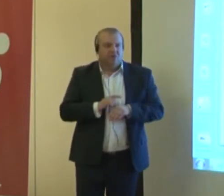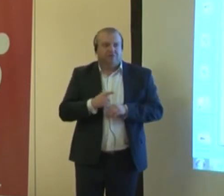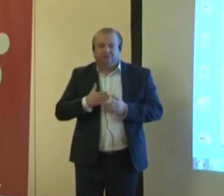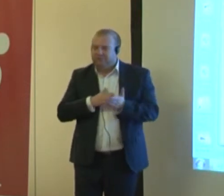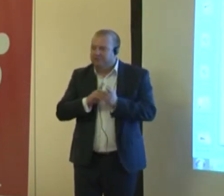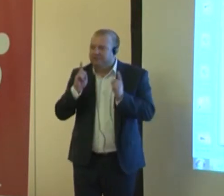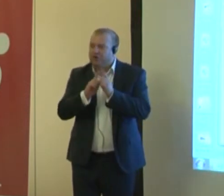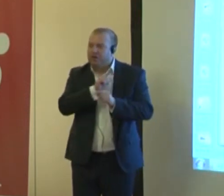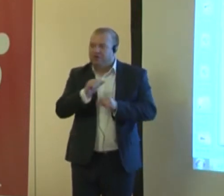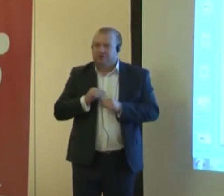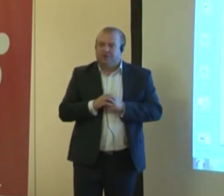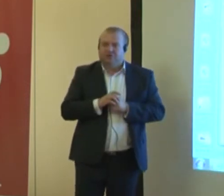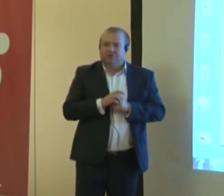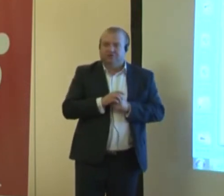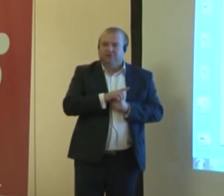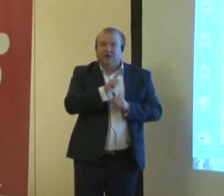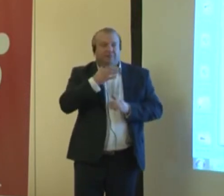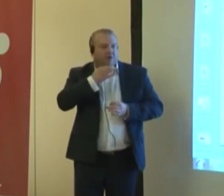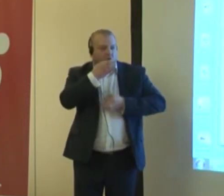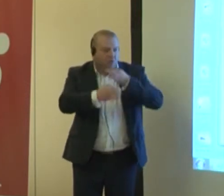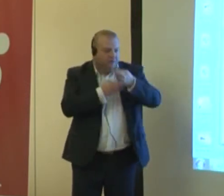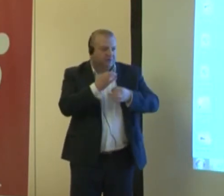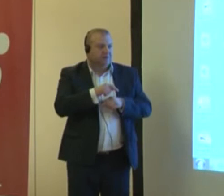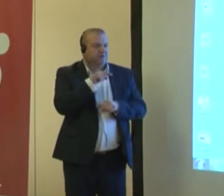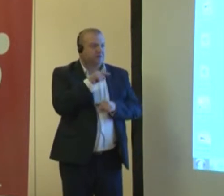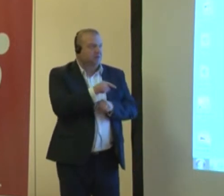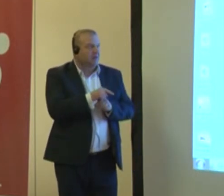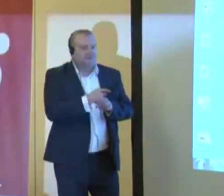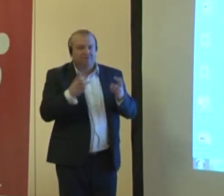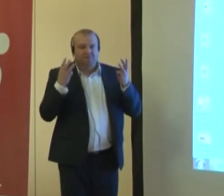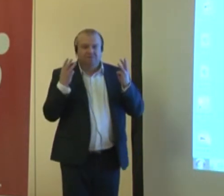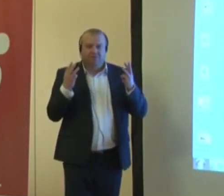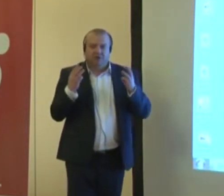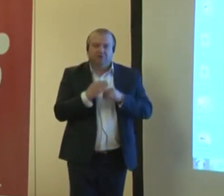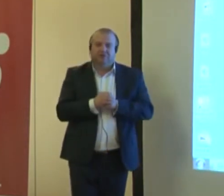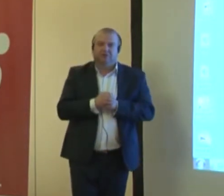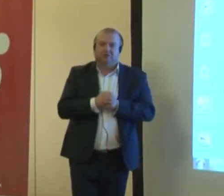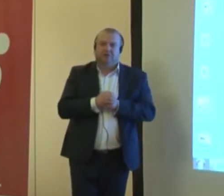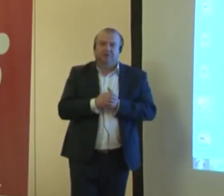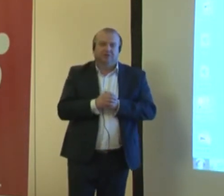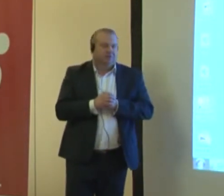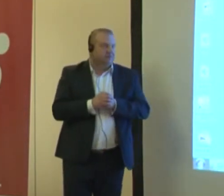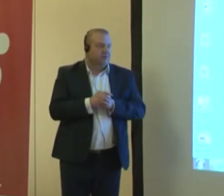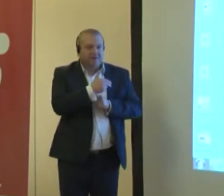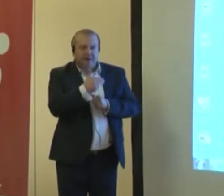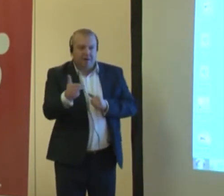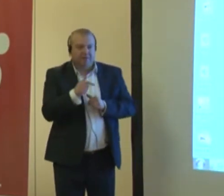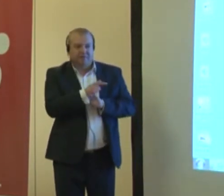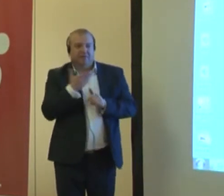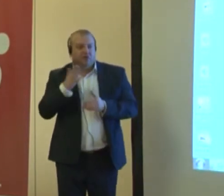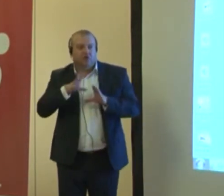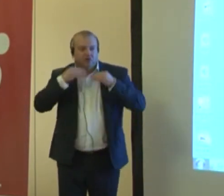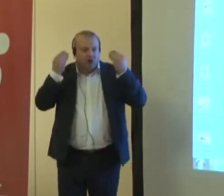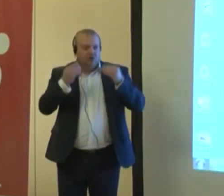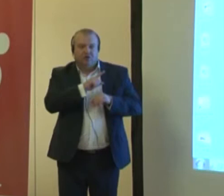issue today with you. And I'm very glad that this conference and this theme gets so much